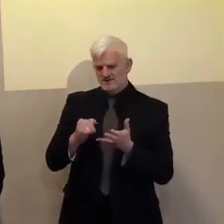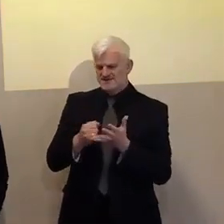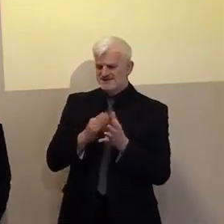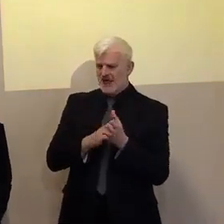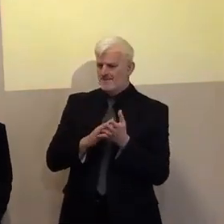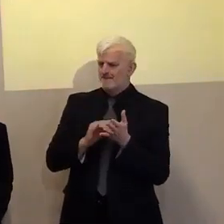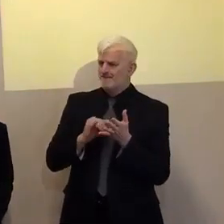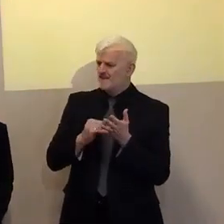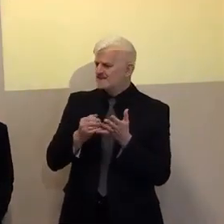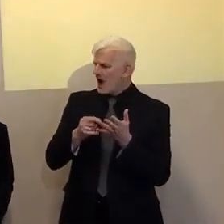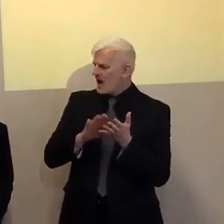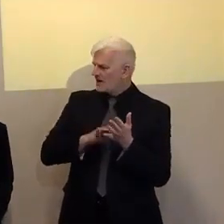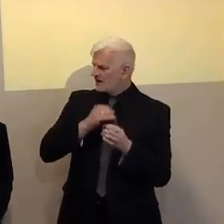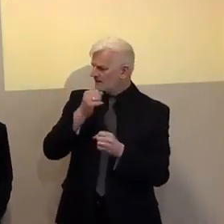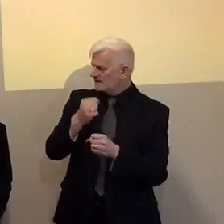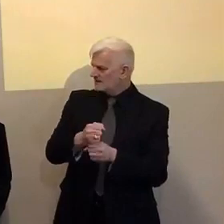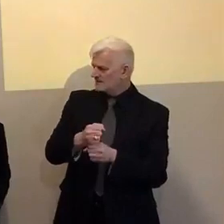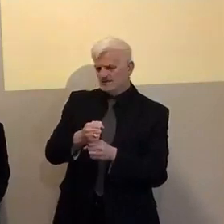very good, high salary,